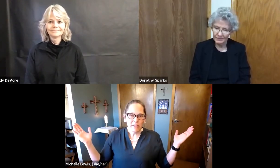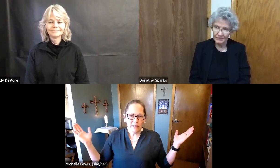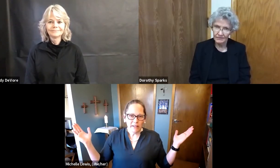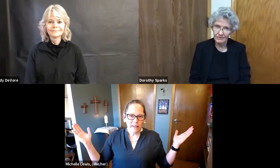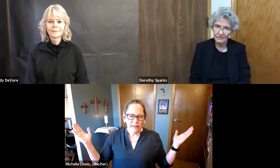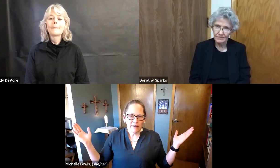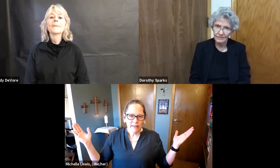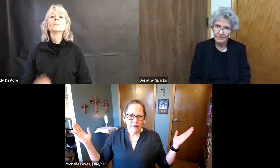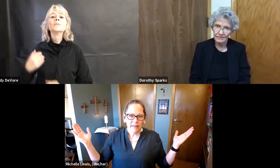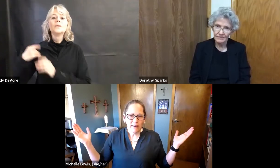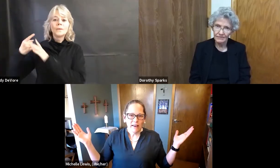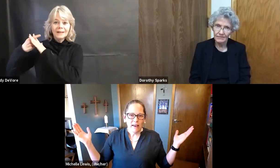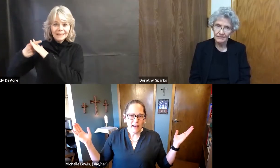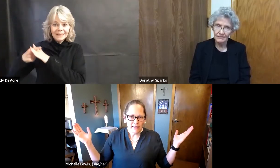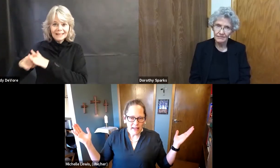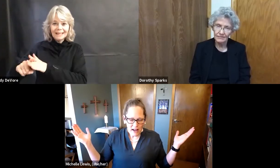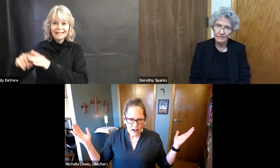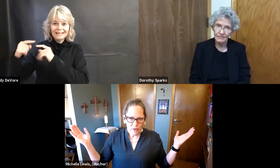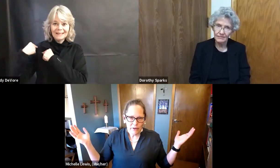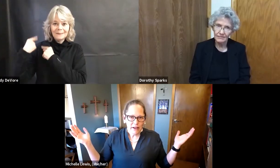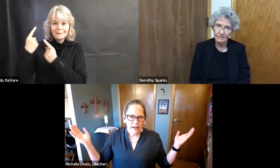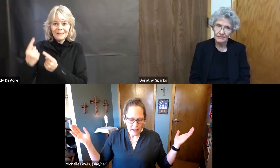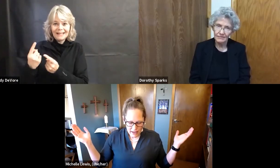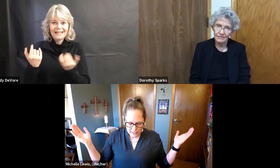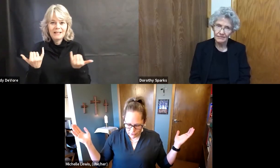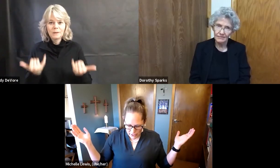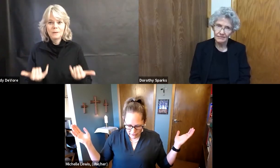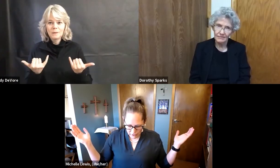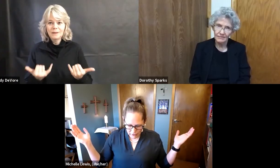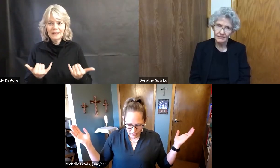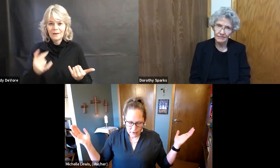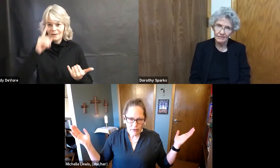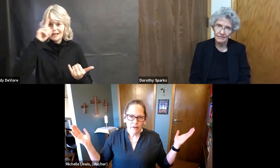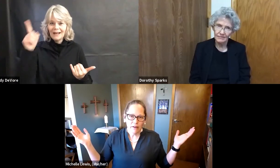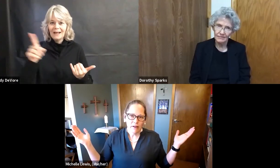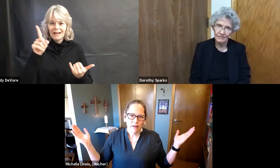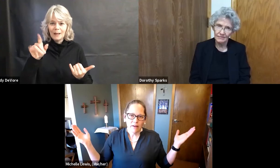In the beginning, and now, and forever,